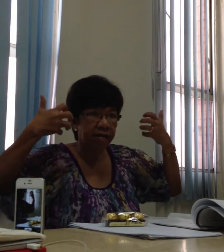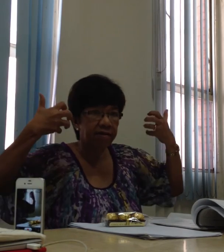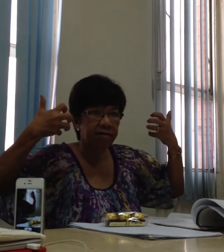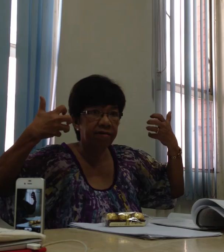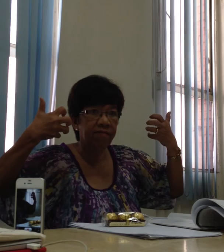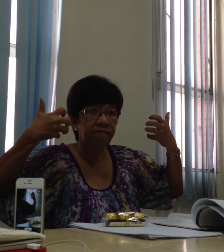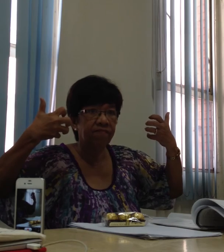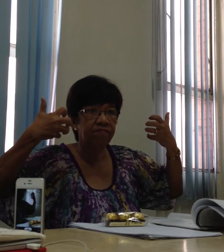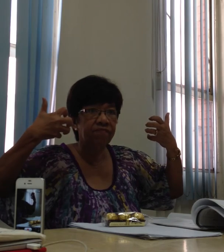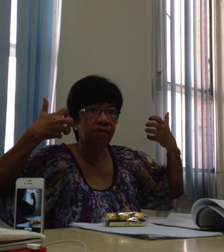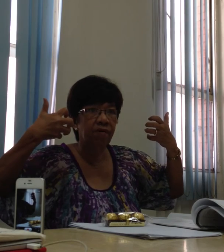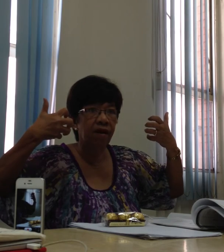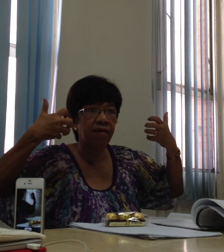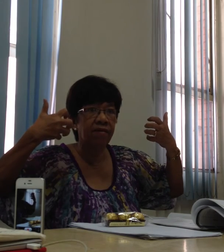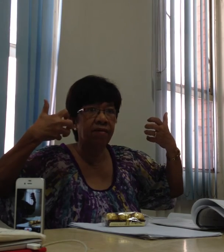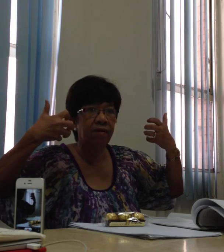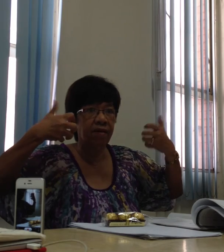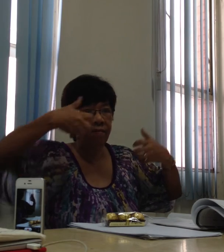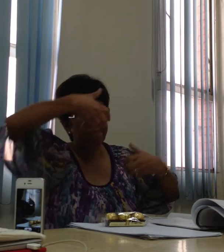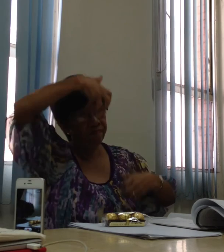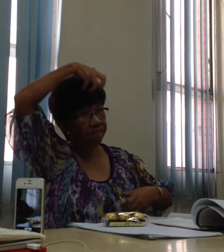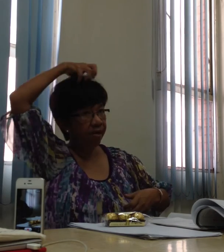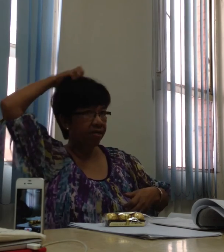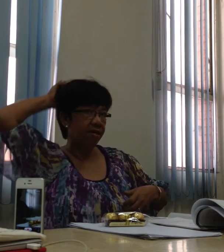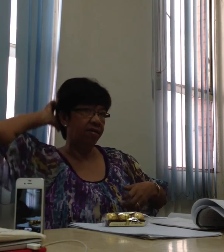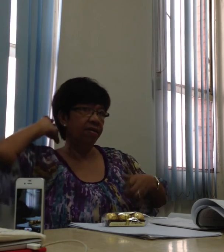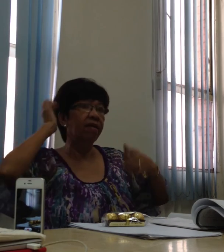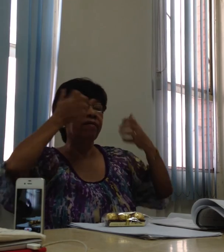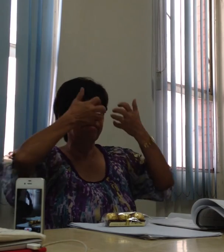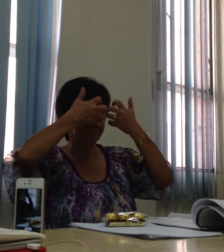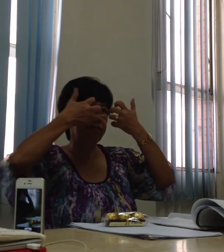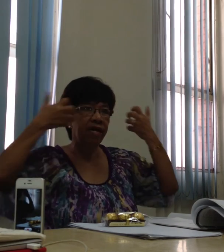tiger. Yung lion po pala. Lion, tapos tiger.